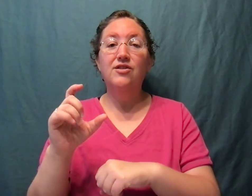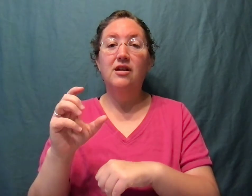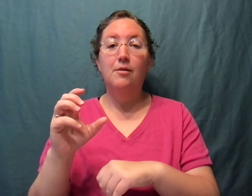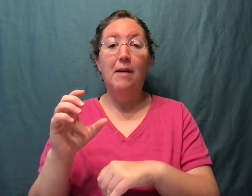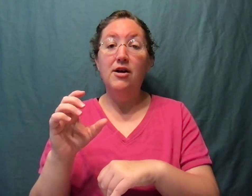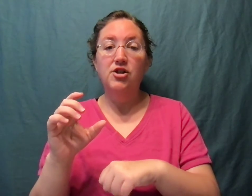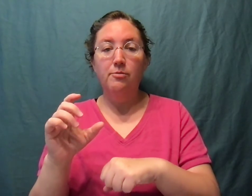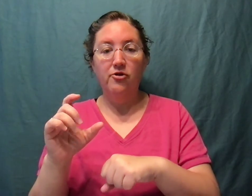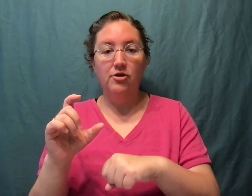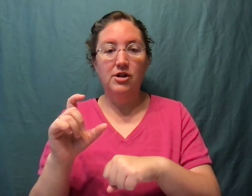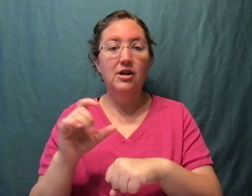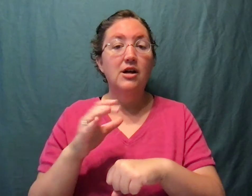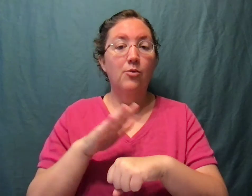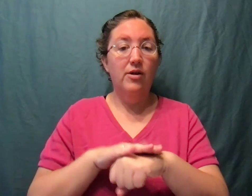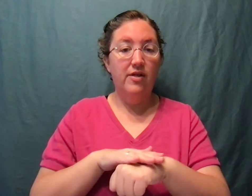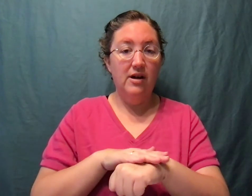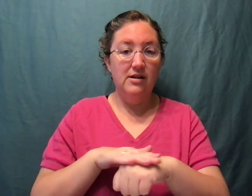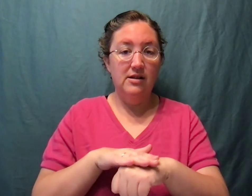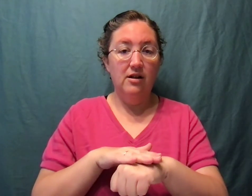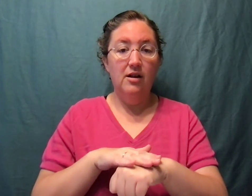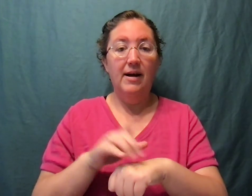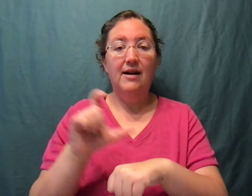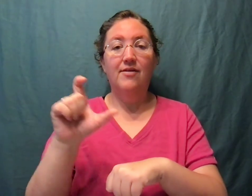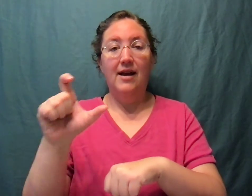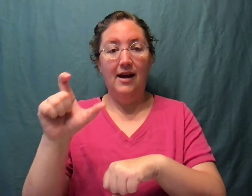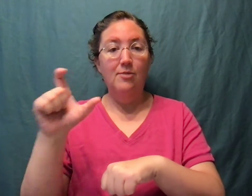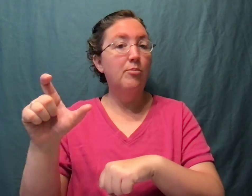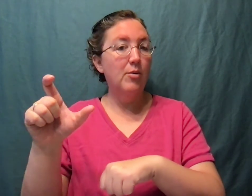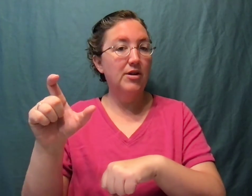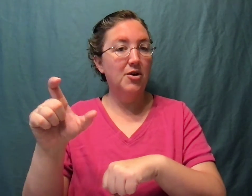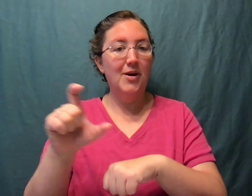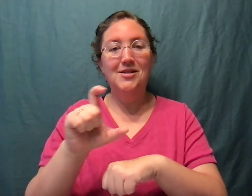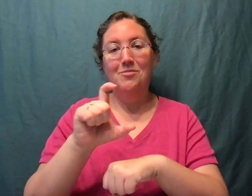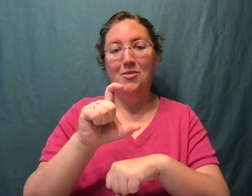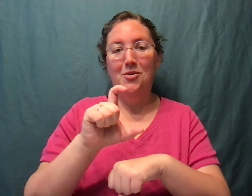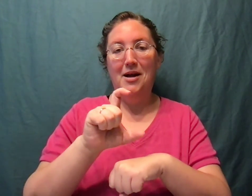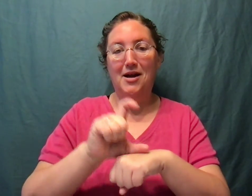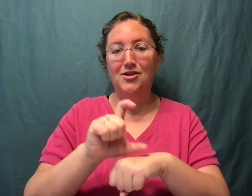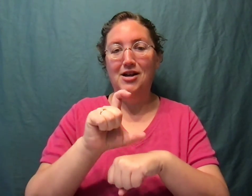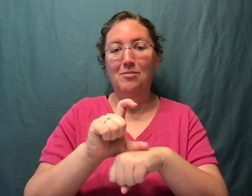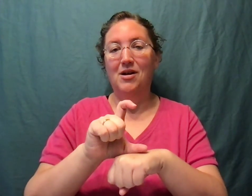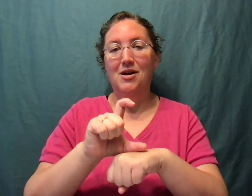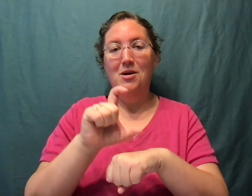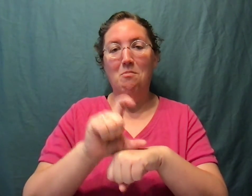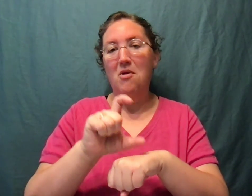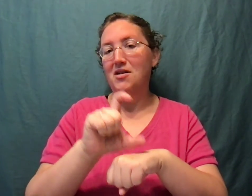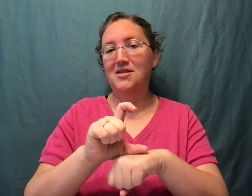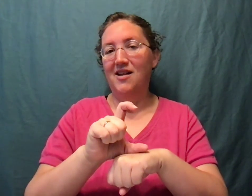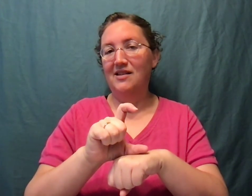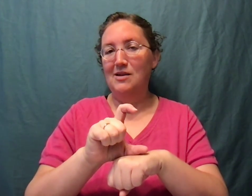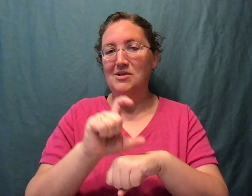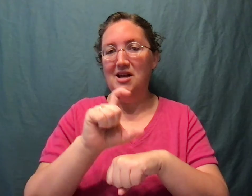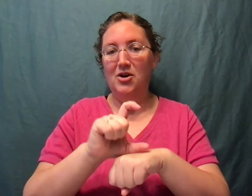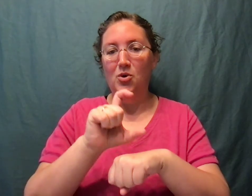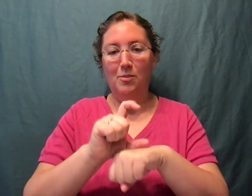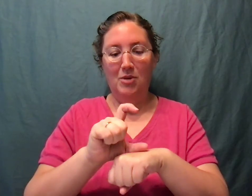the mashup version with the still on the back of the hand, but with the crescent moon hand shape. Mosque. I think that one's kind of cool. Mosque.